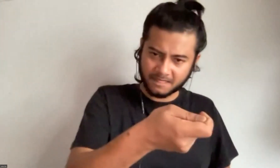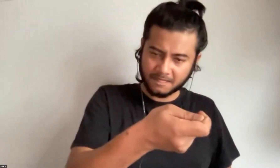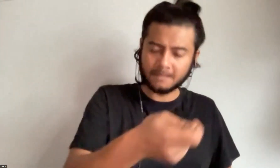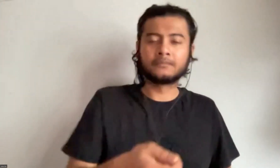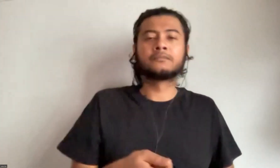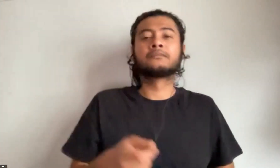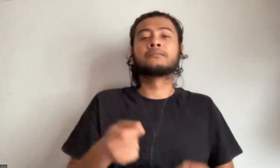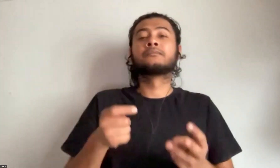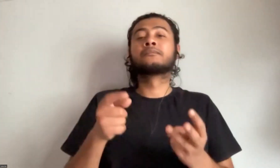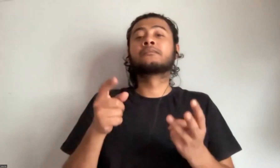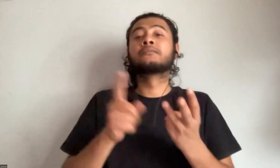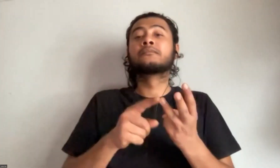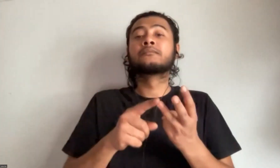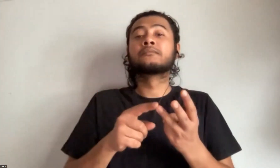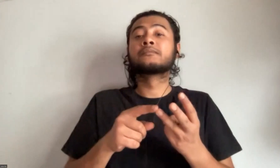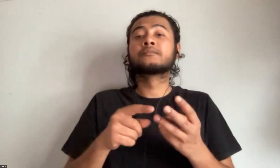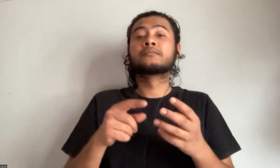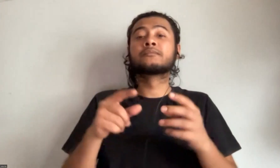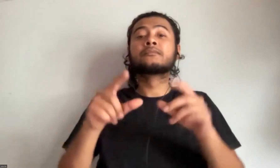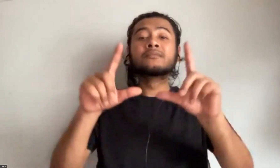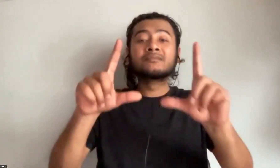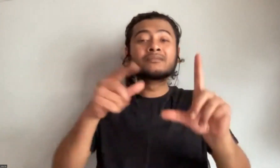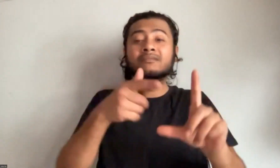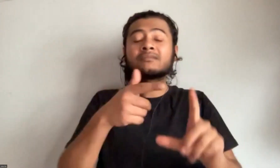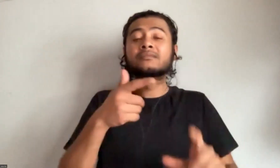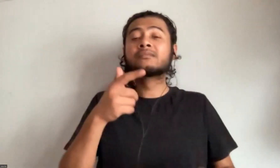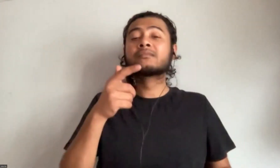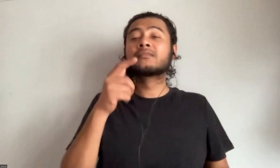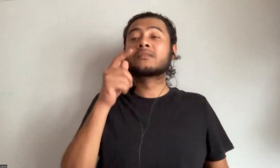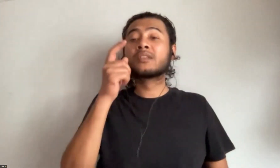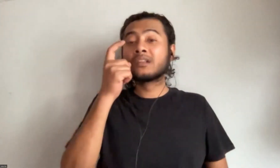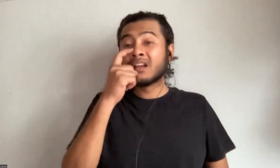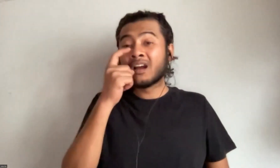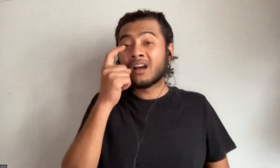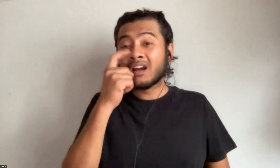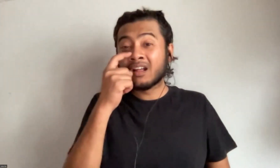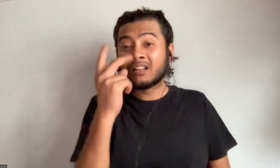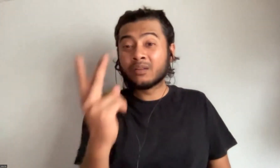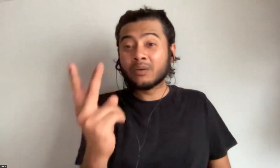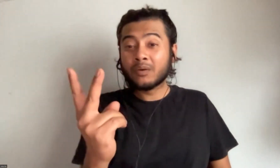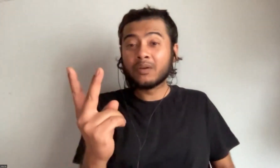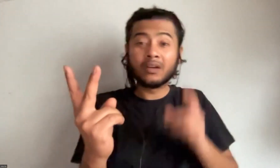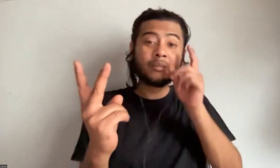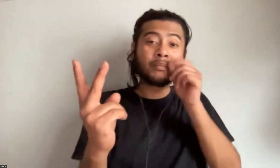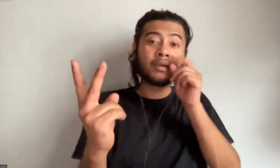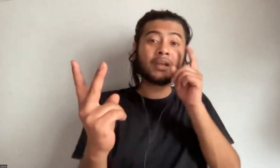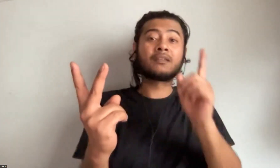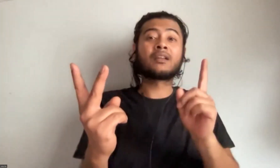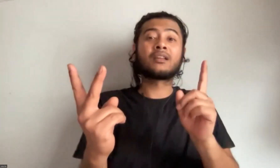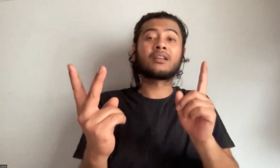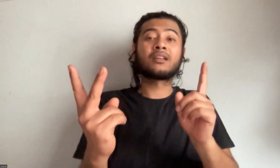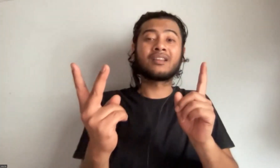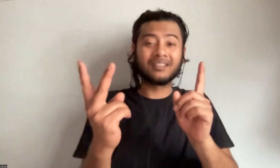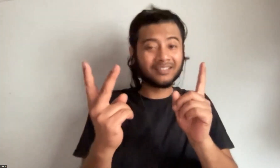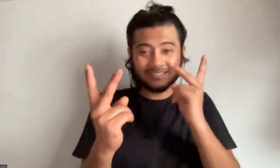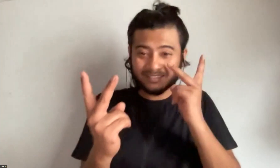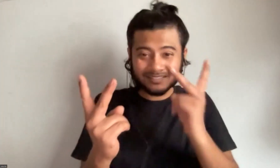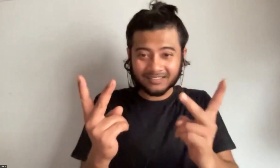there are three people. You can see there are two women and one man, where although the man is married, but he is having an extramarital affair with another